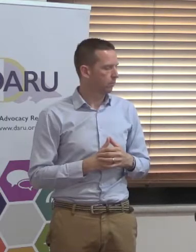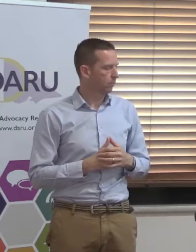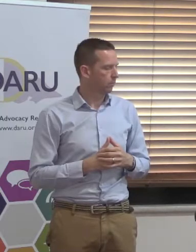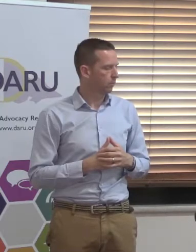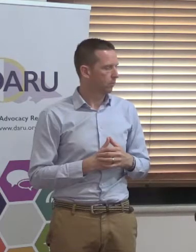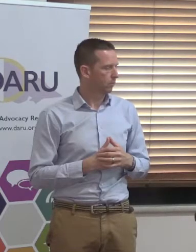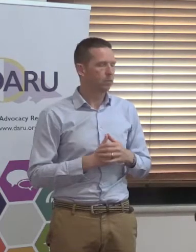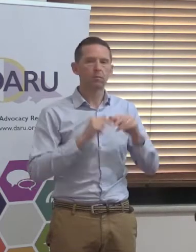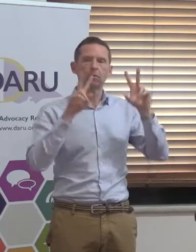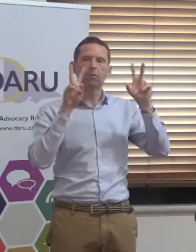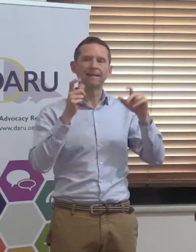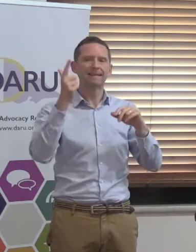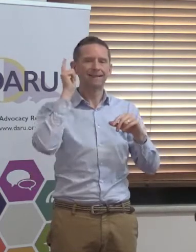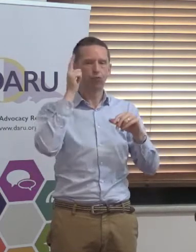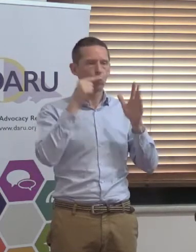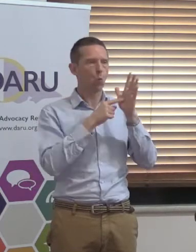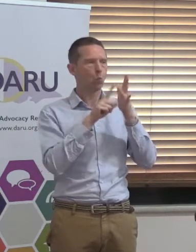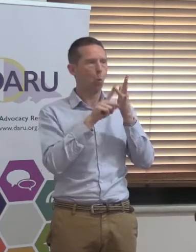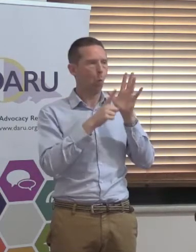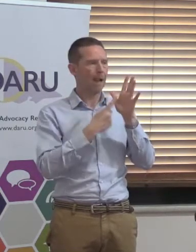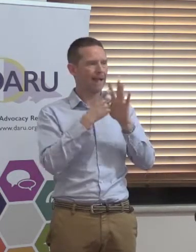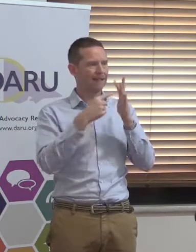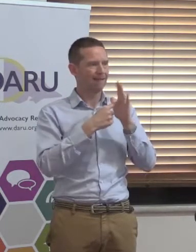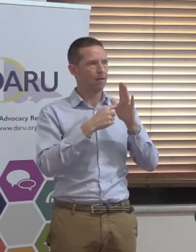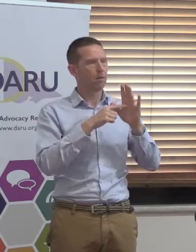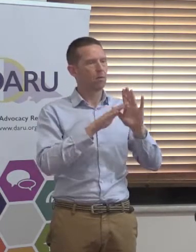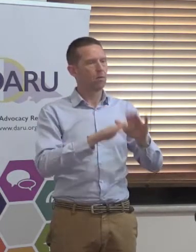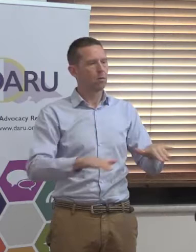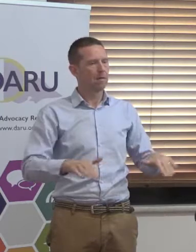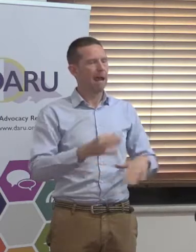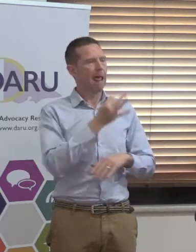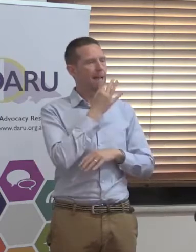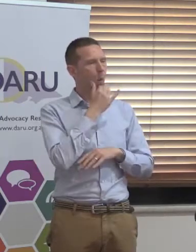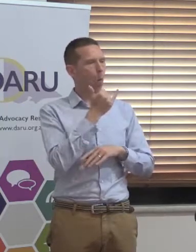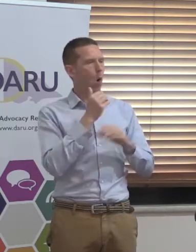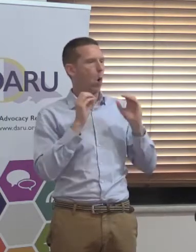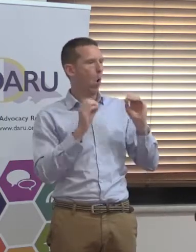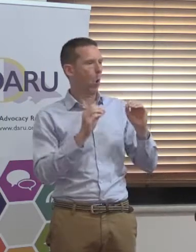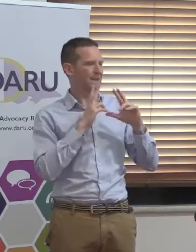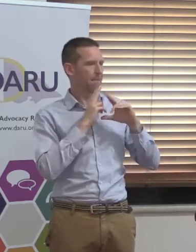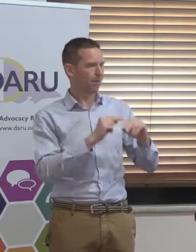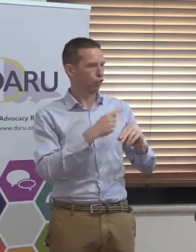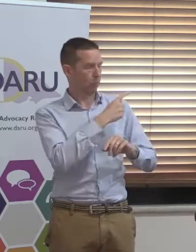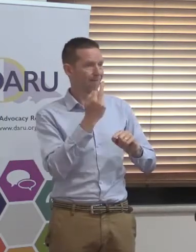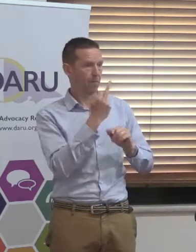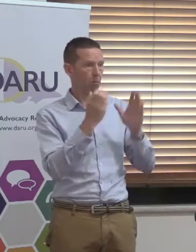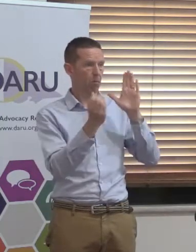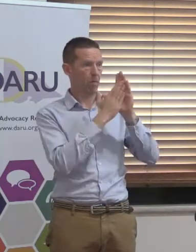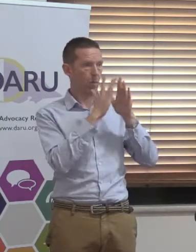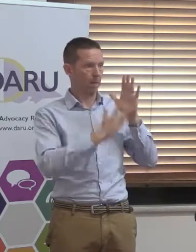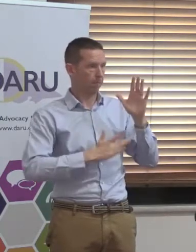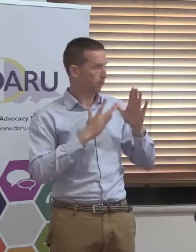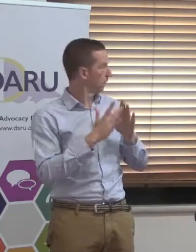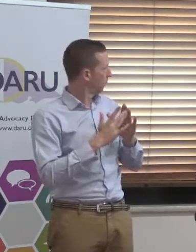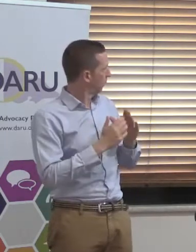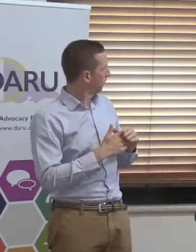It's called the Teacher's Toolkit for students with little or no speech, and it's available on the website. Actually, I don't think you